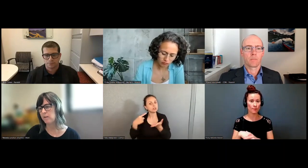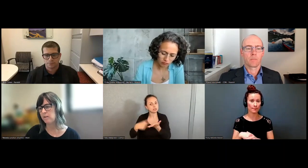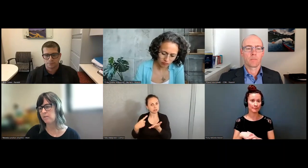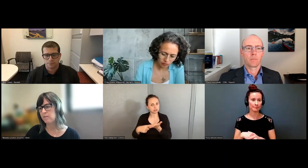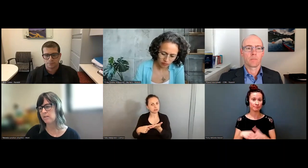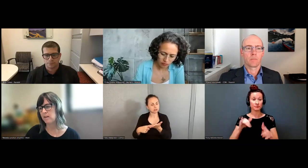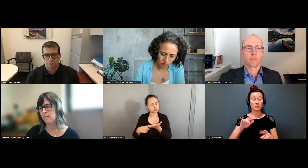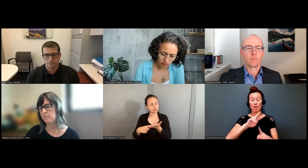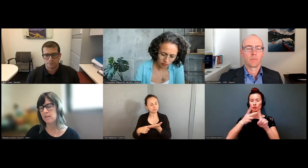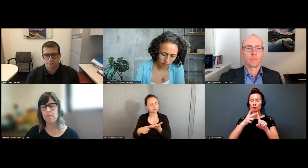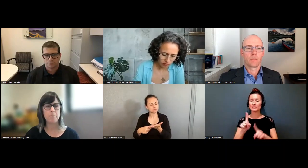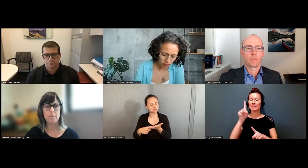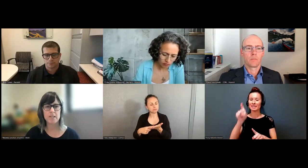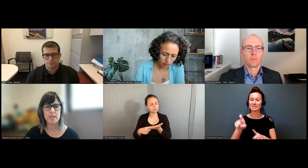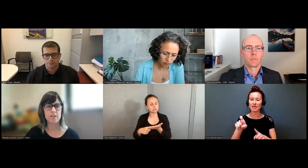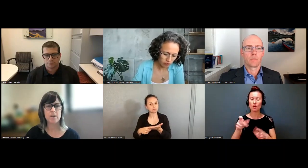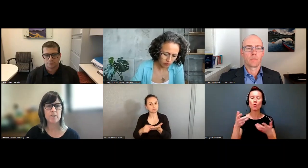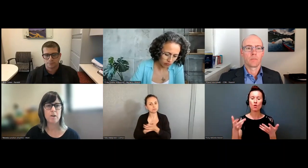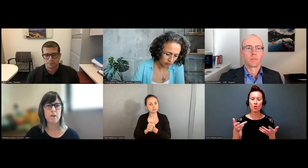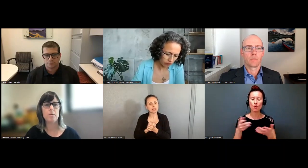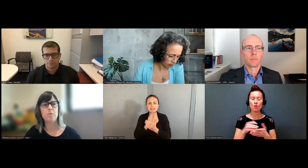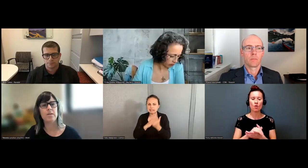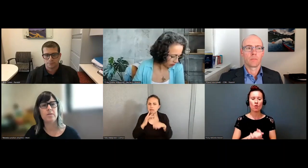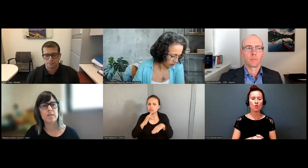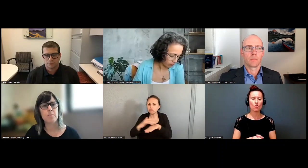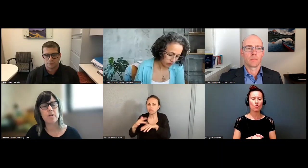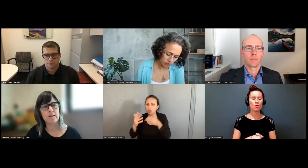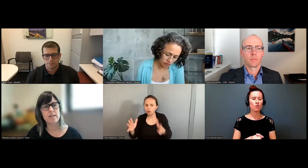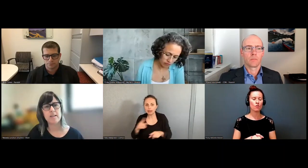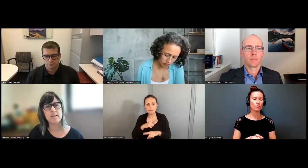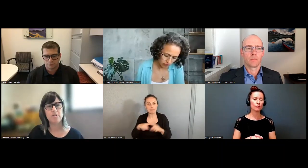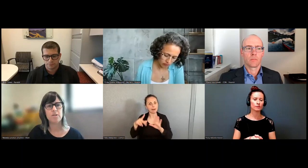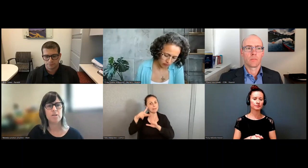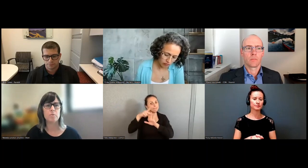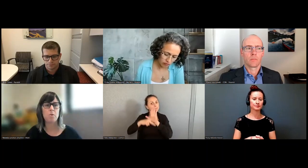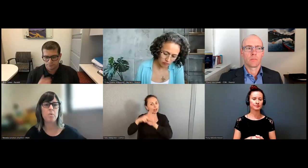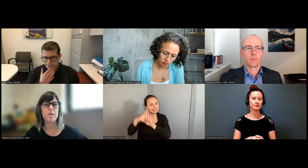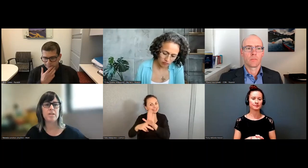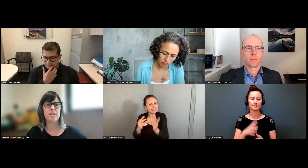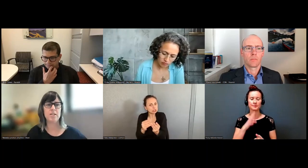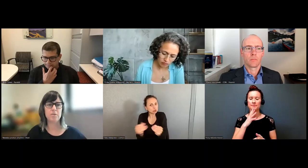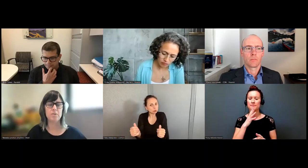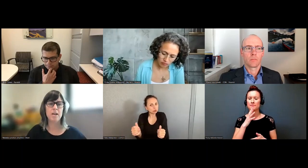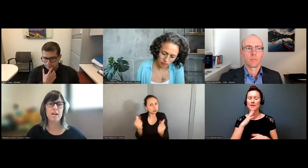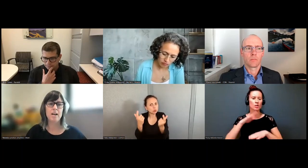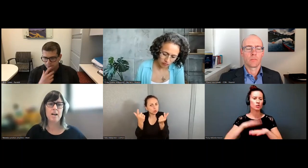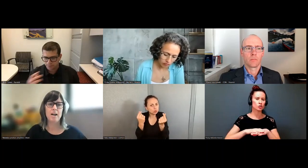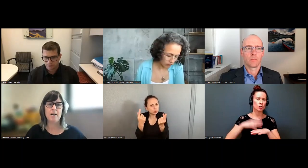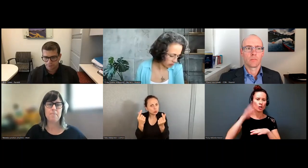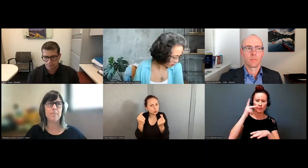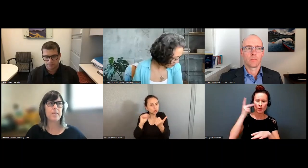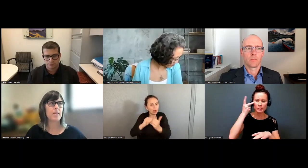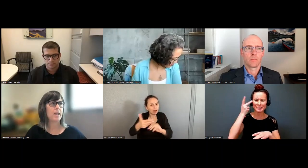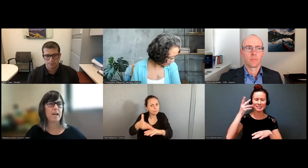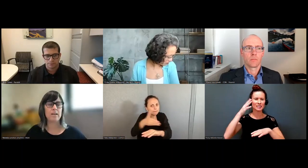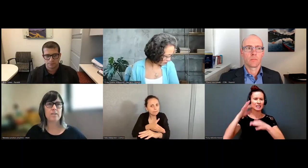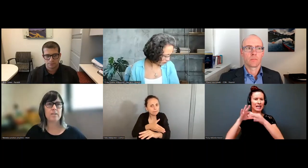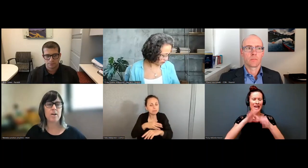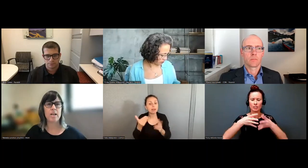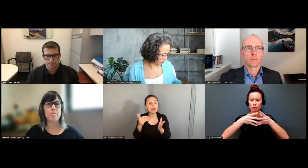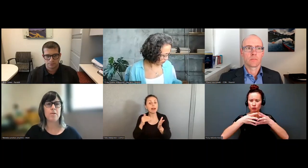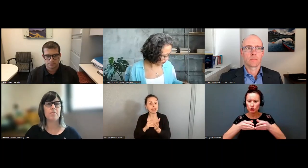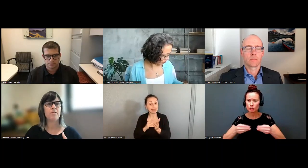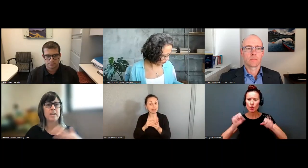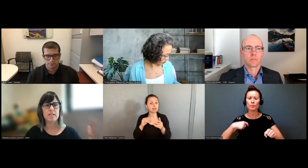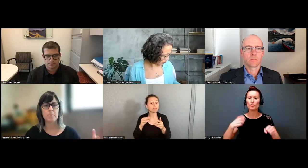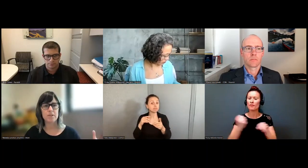about what those, some of them have been touched on as well, but what those policy solutions, what we could do. Again,